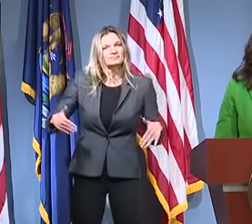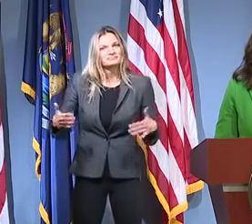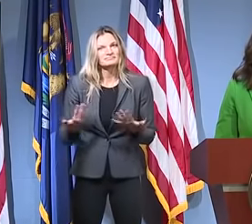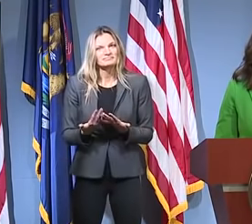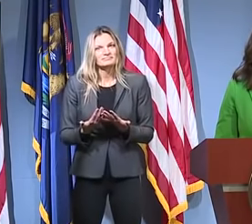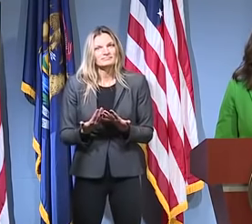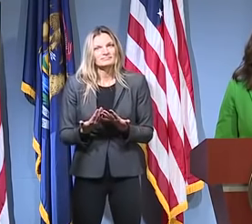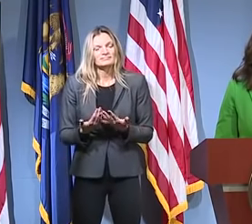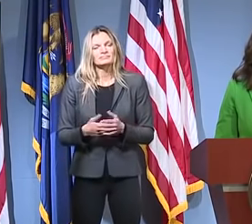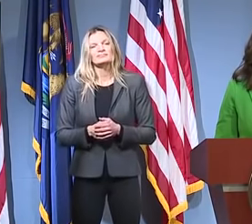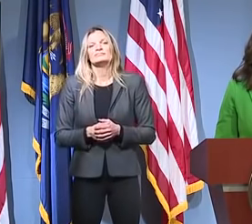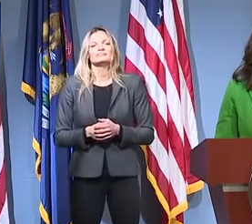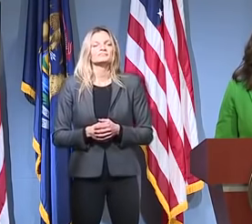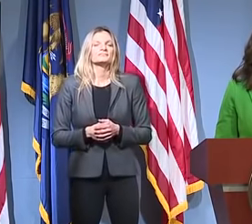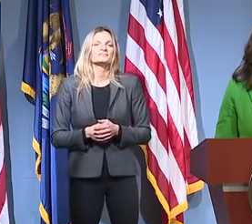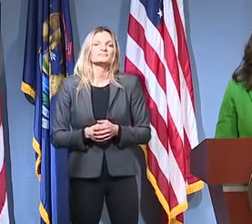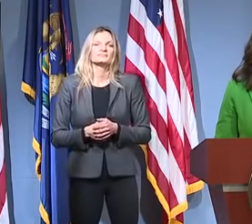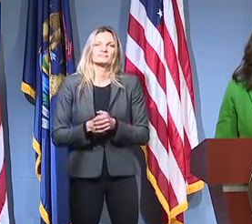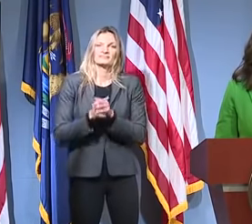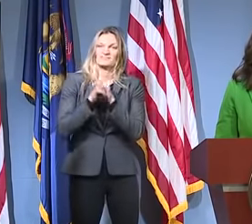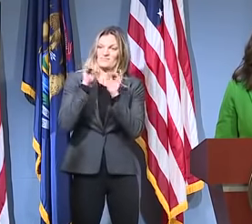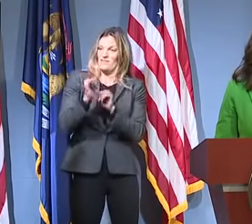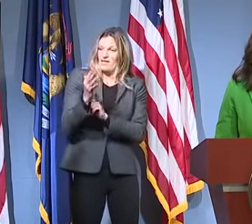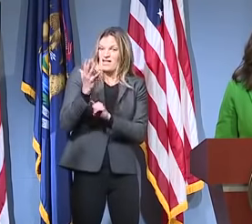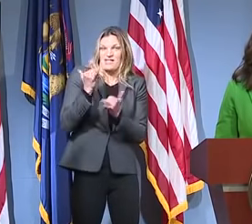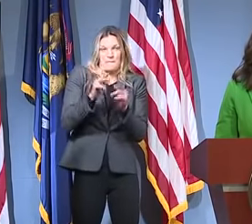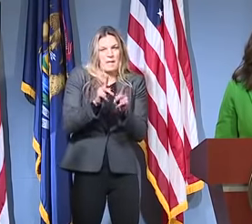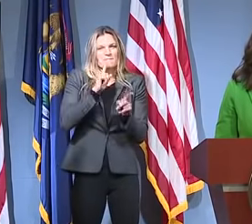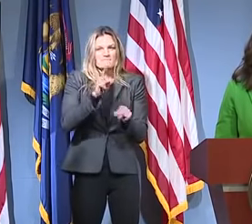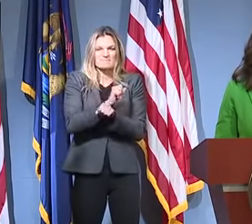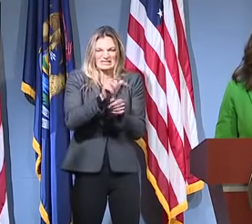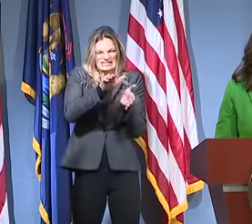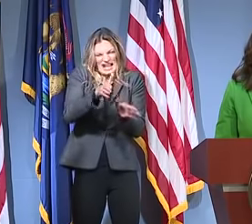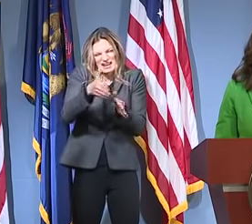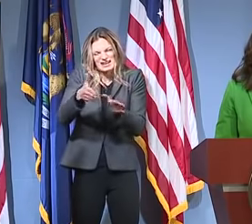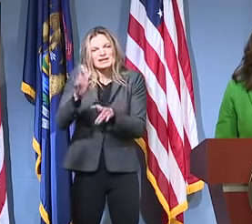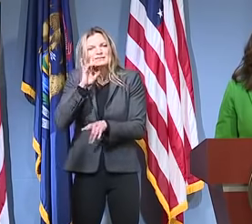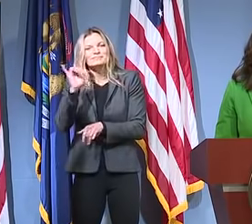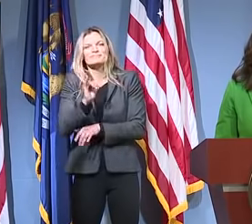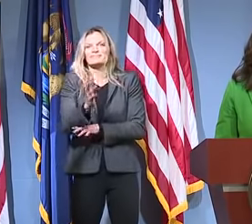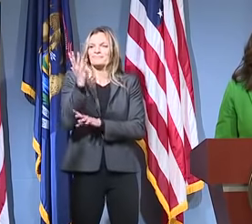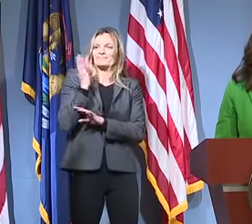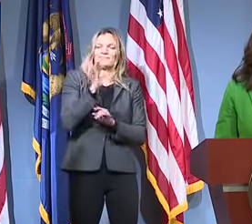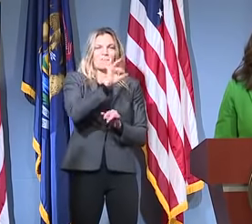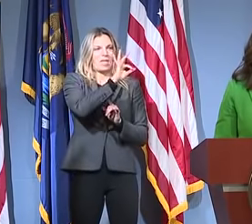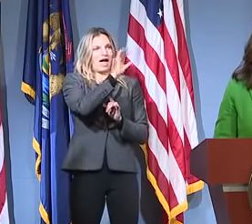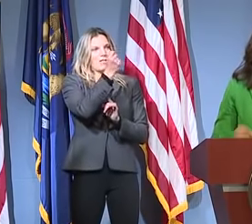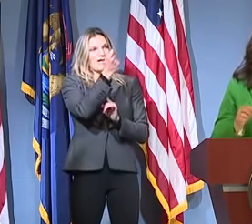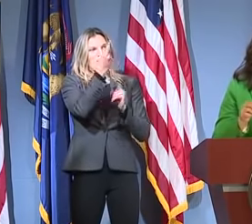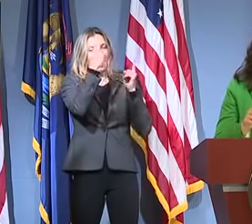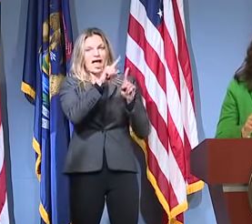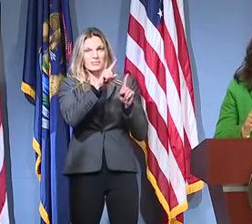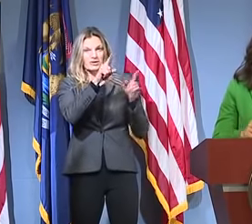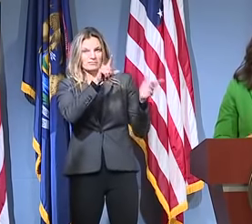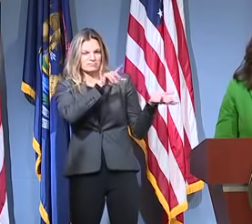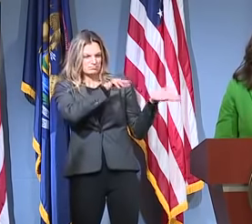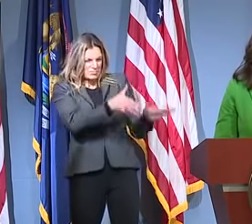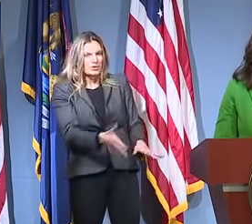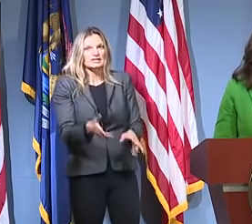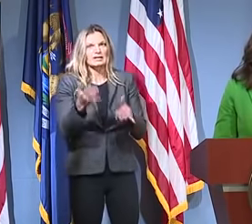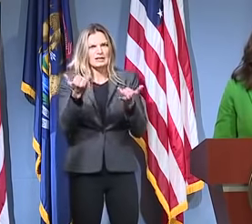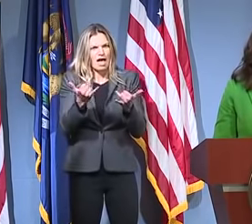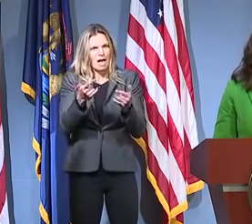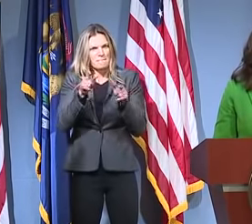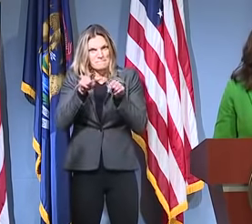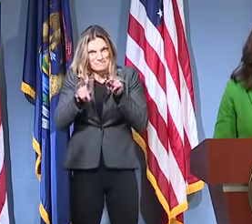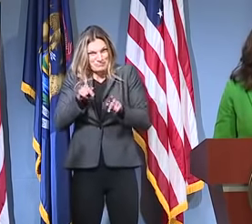having a 9/11 loss of life every other day in the United States. Masking